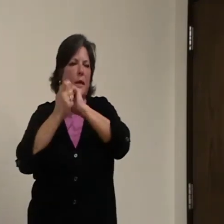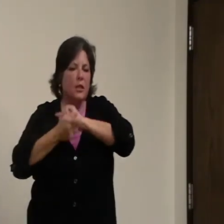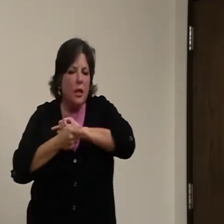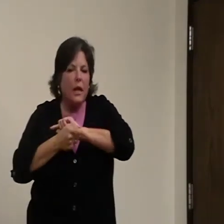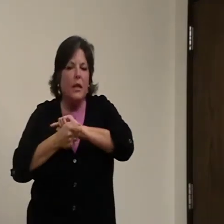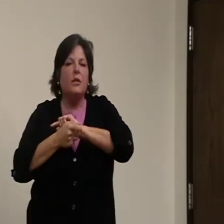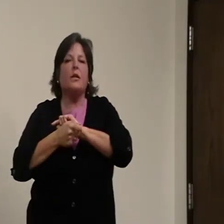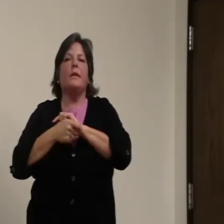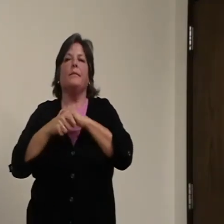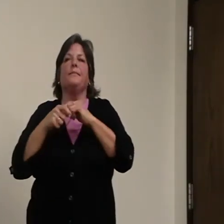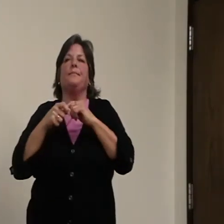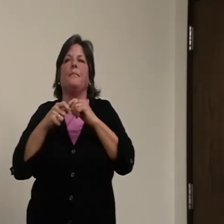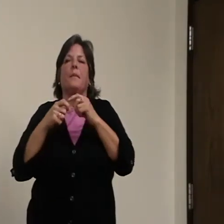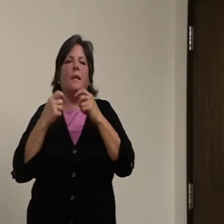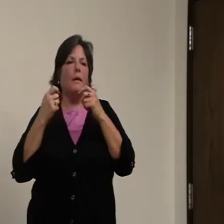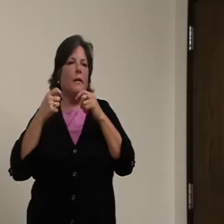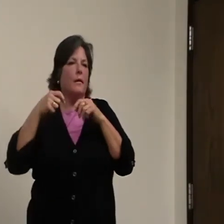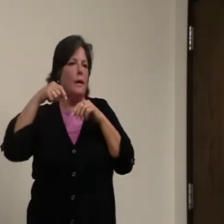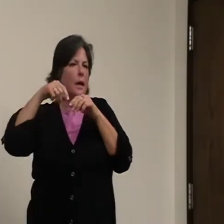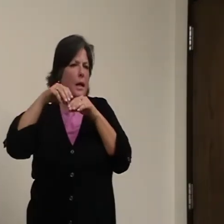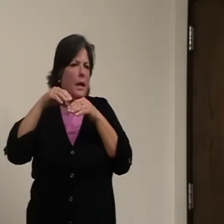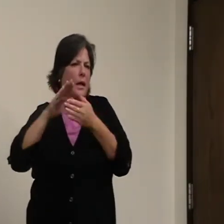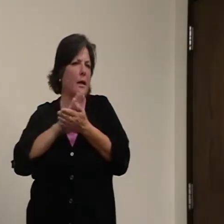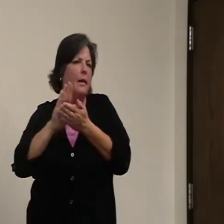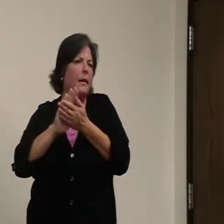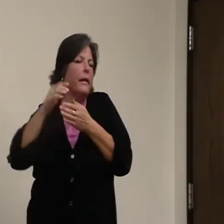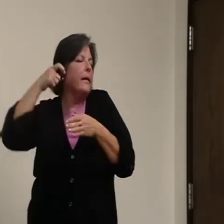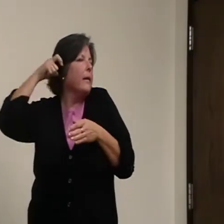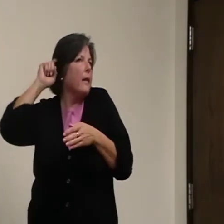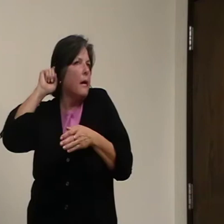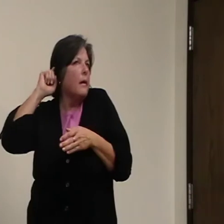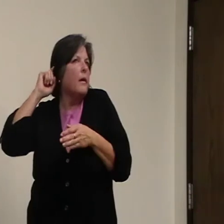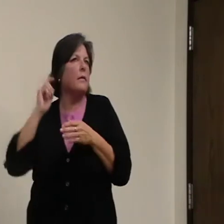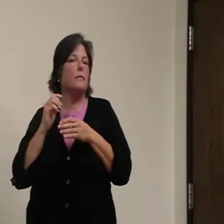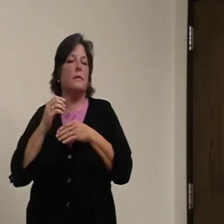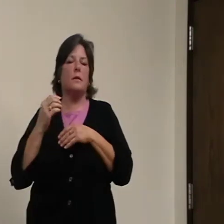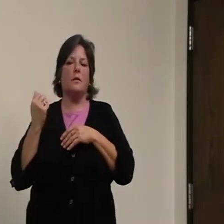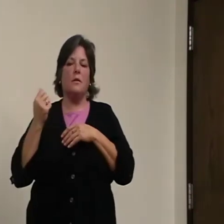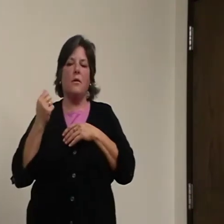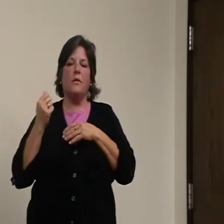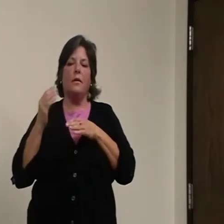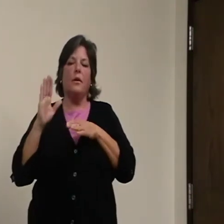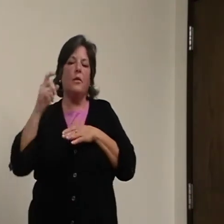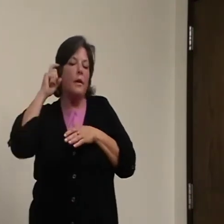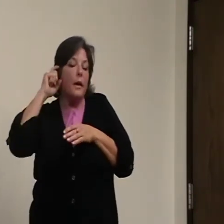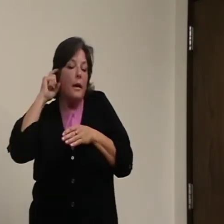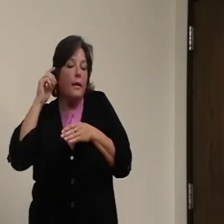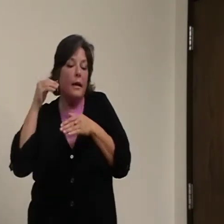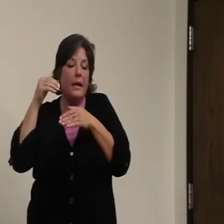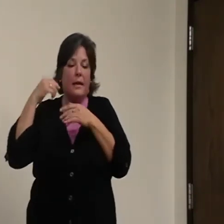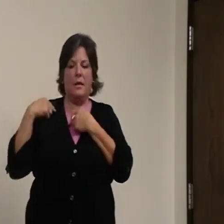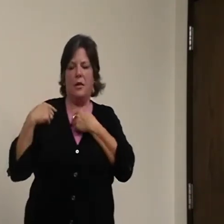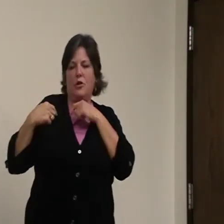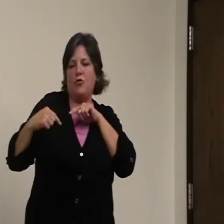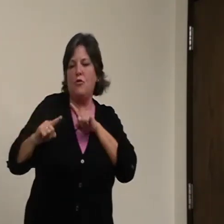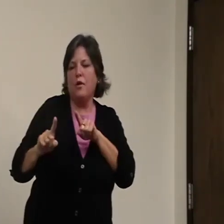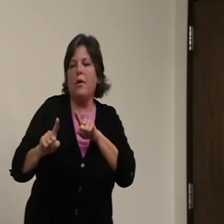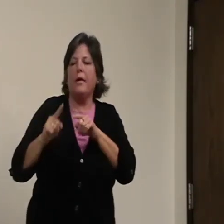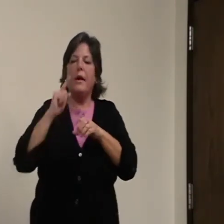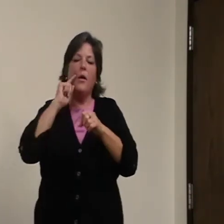aid. I always tell people your hearing aid's under warranty. So while it's in warranty, even when it's out of warranty, but while it's in